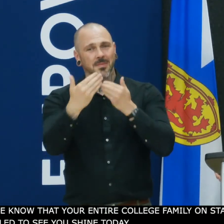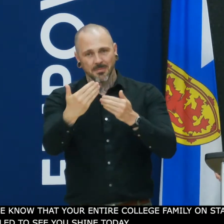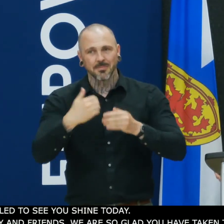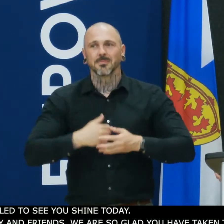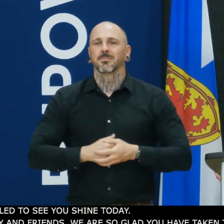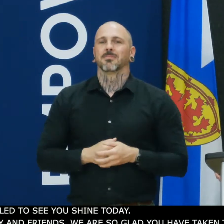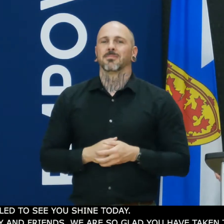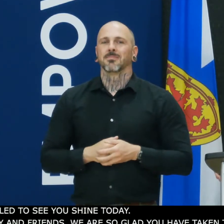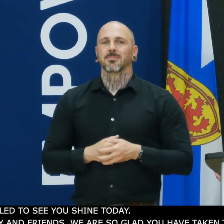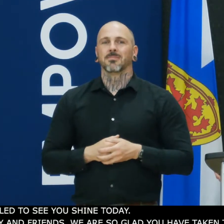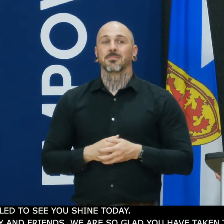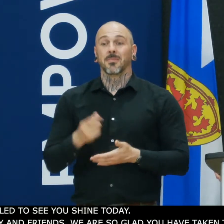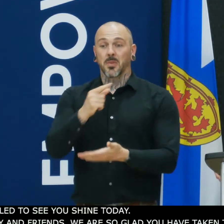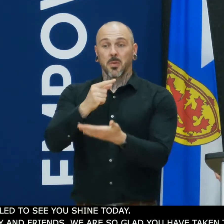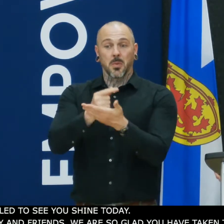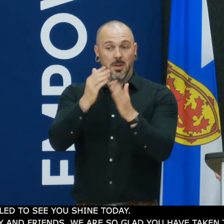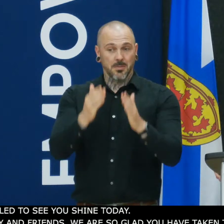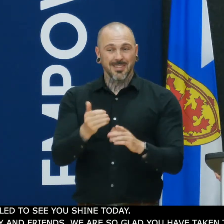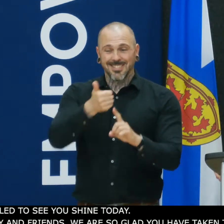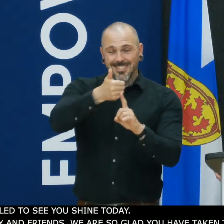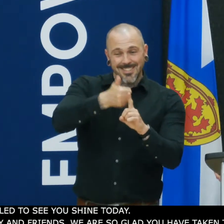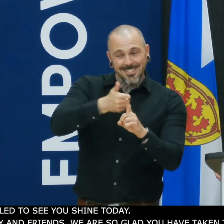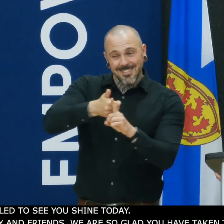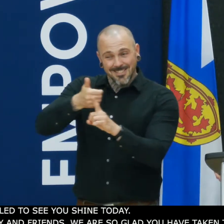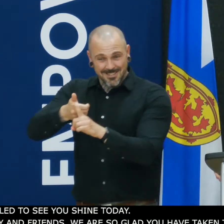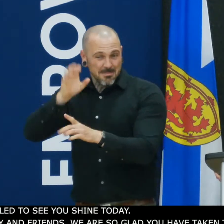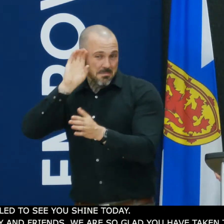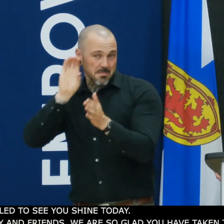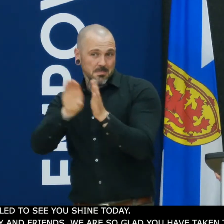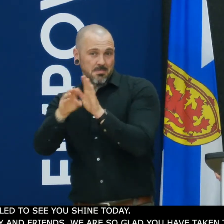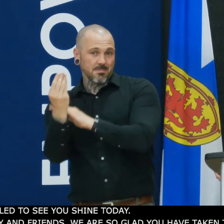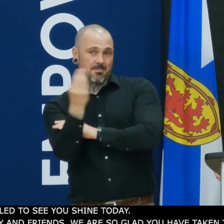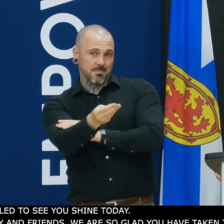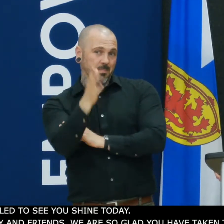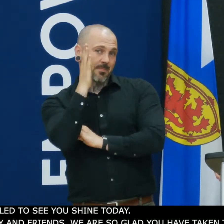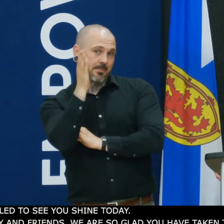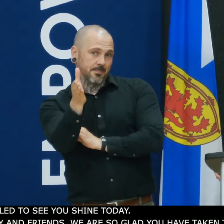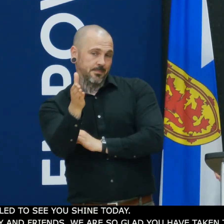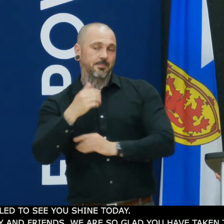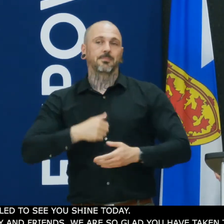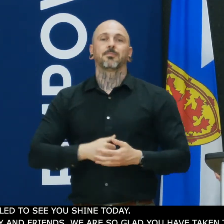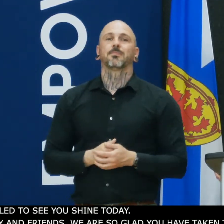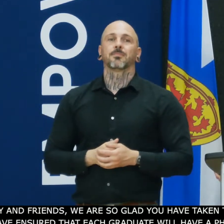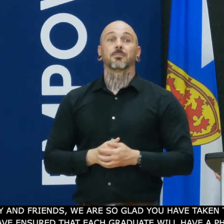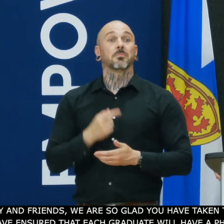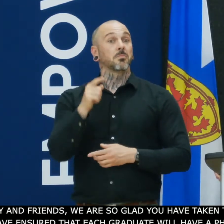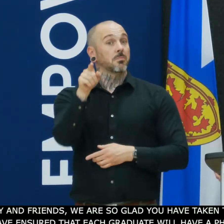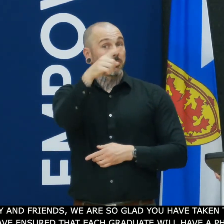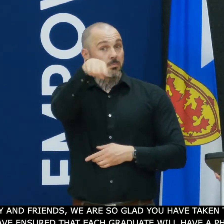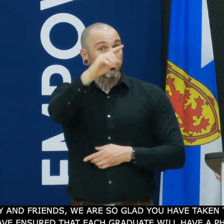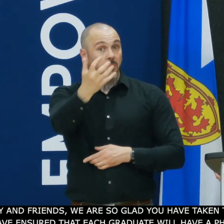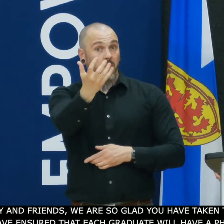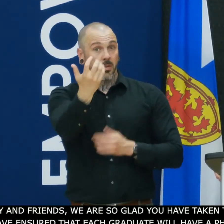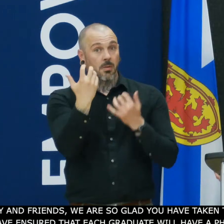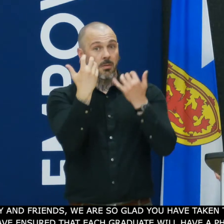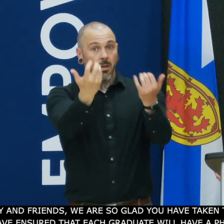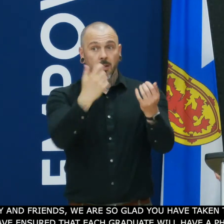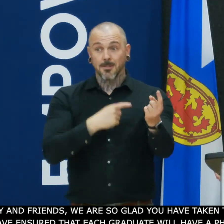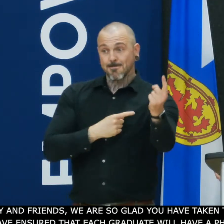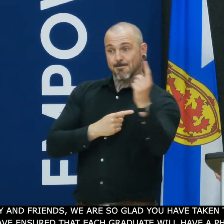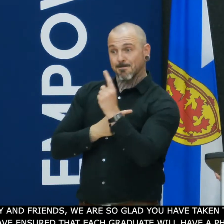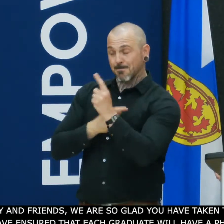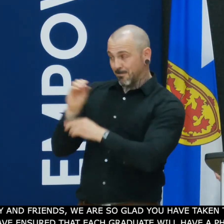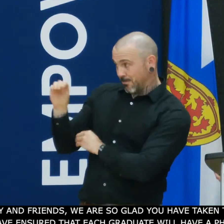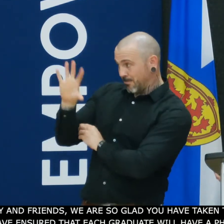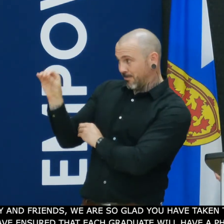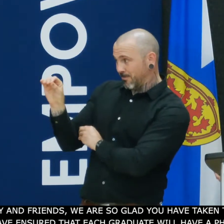each graduate will have a photograph provided. In turn, we please ask our guests to not leave their seats to take